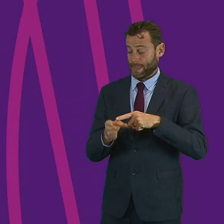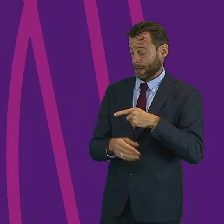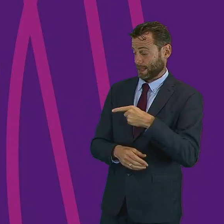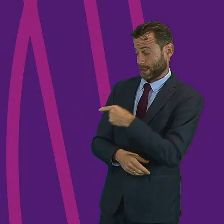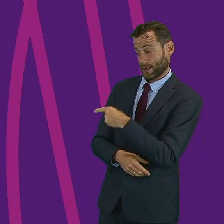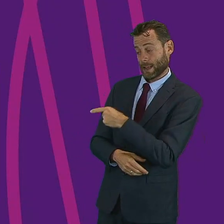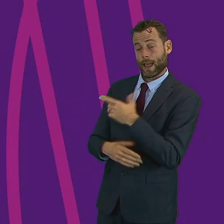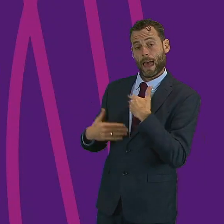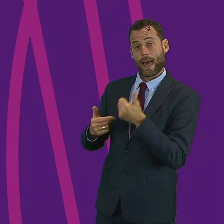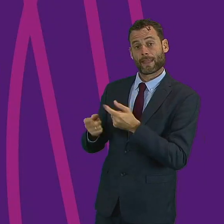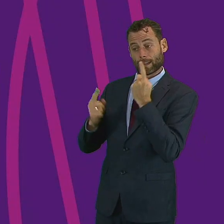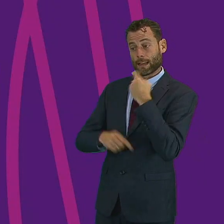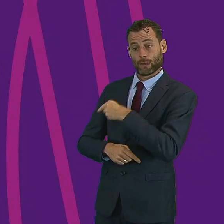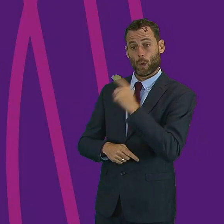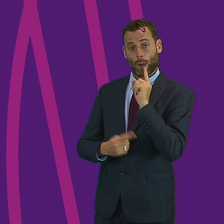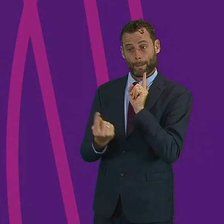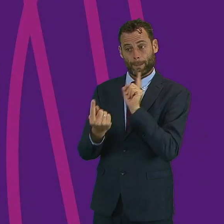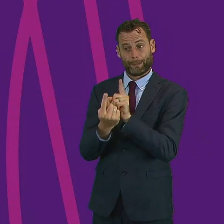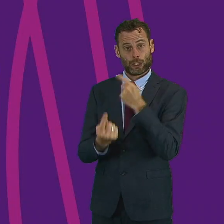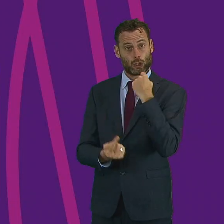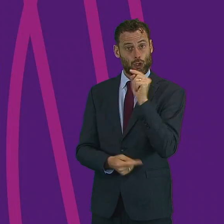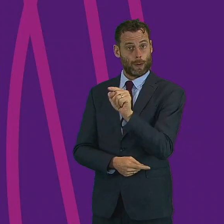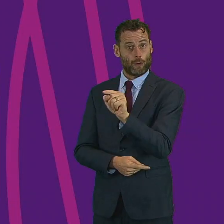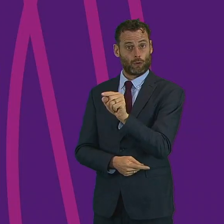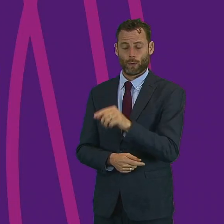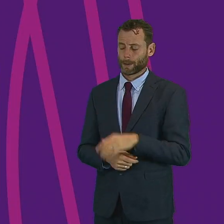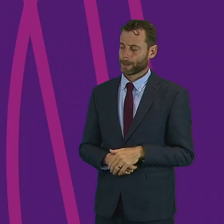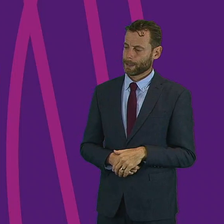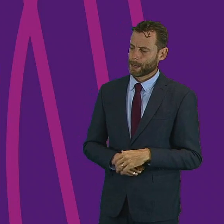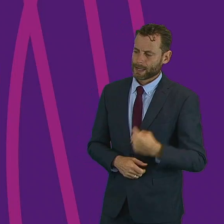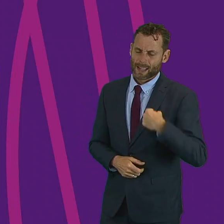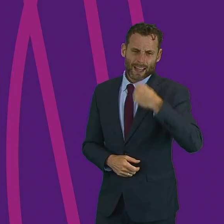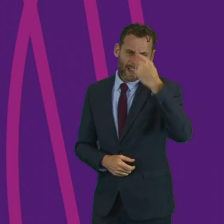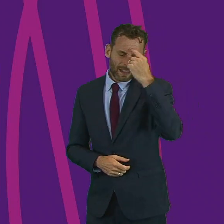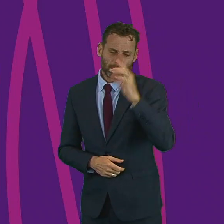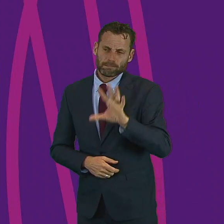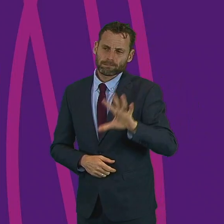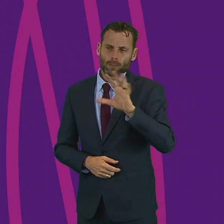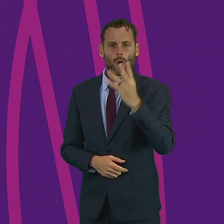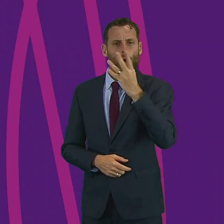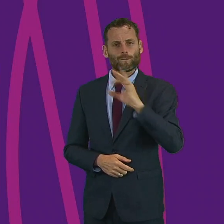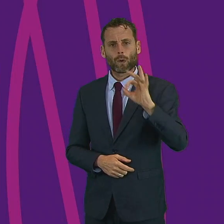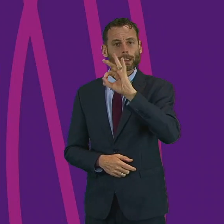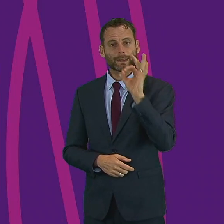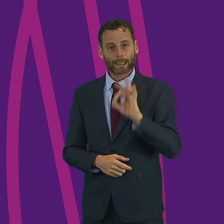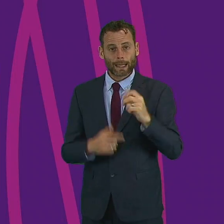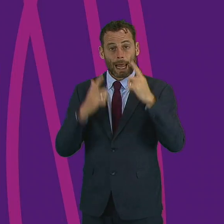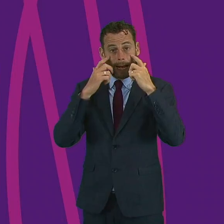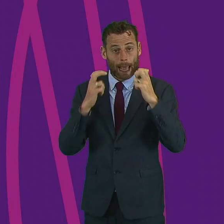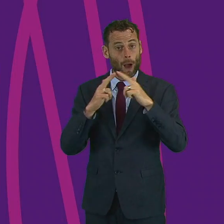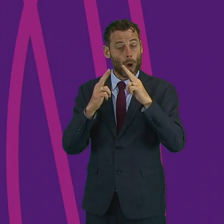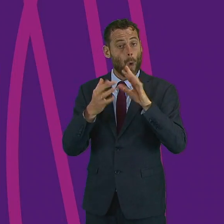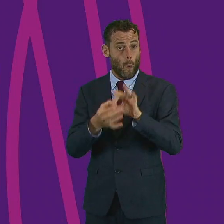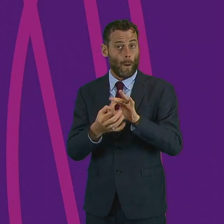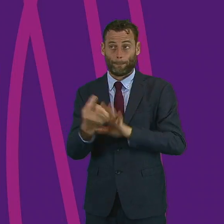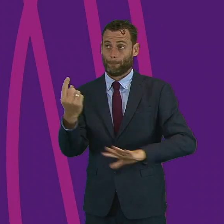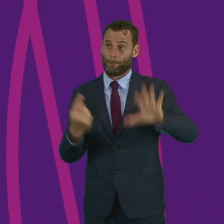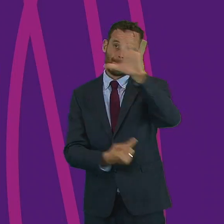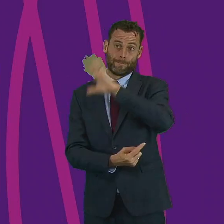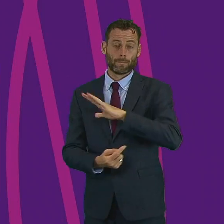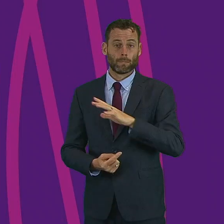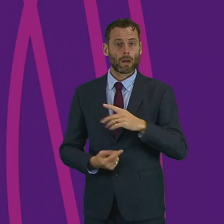weeks. But to be frank, Cathy can't wait any longer. She needs change now. Cathy's mother